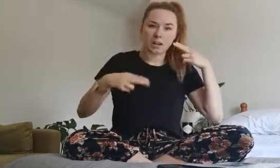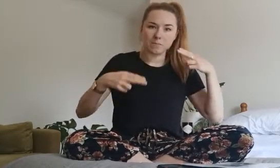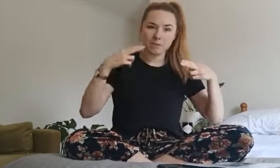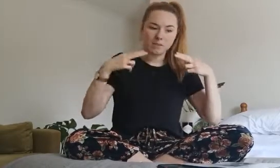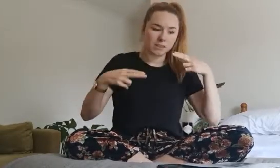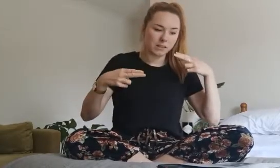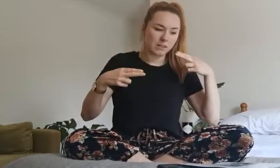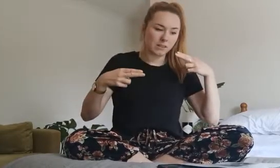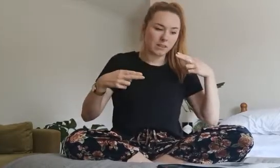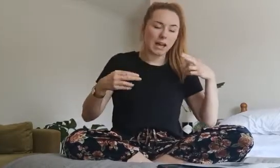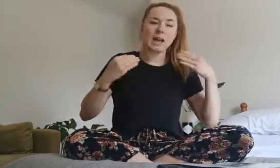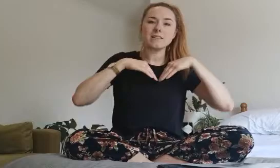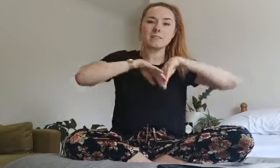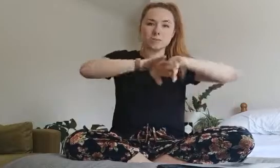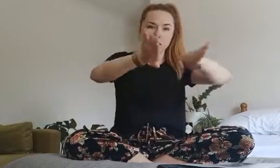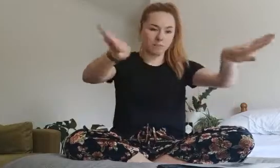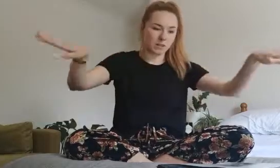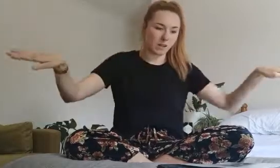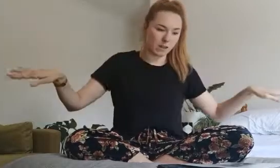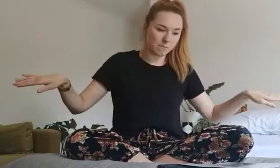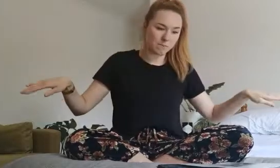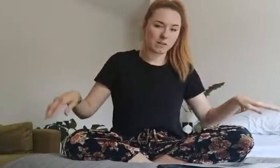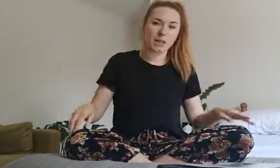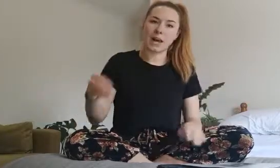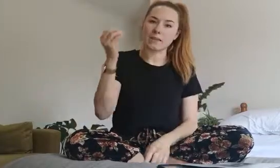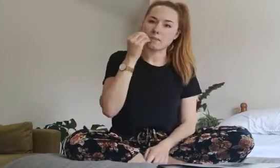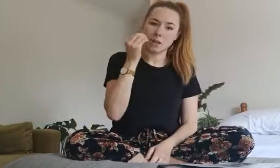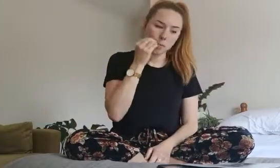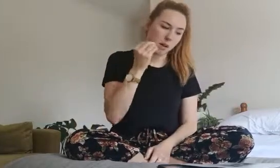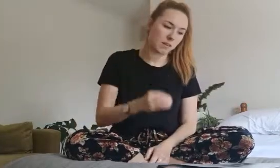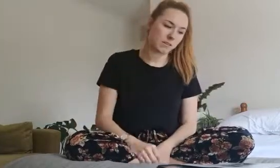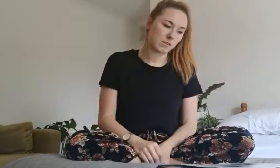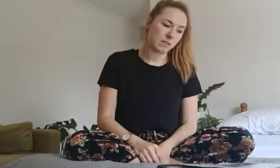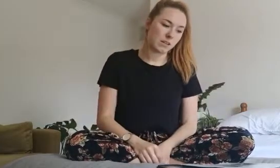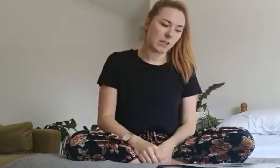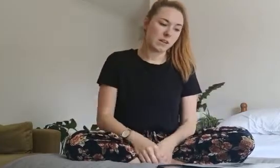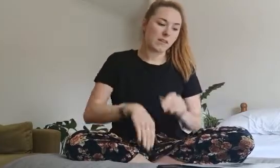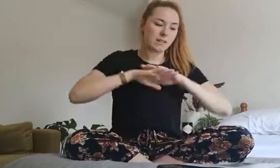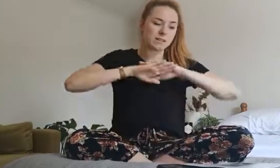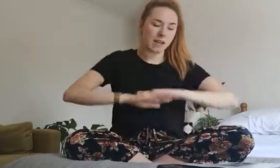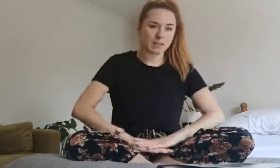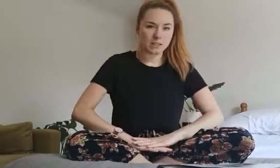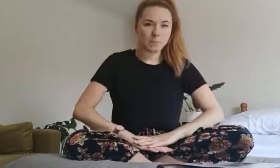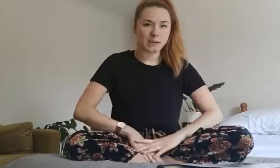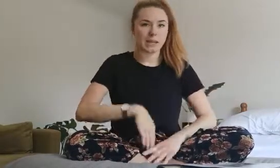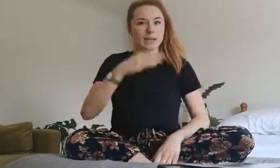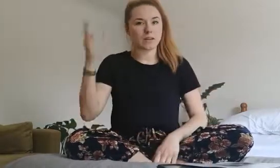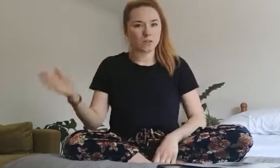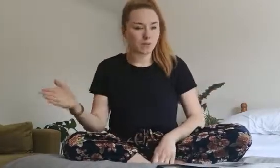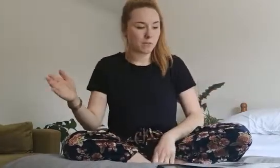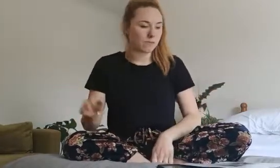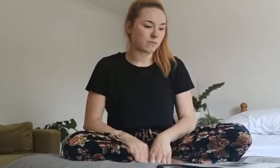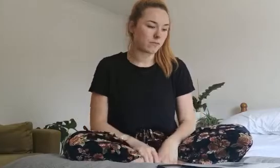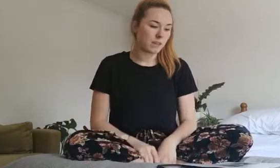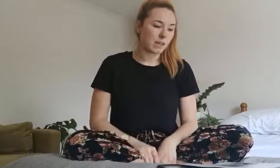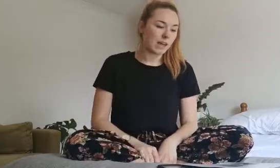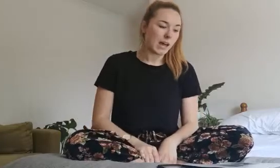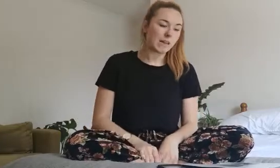lunchtime and swim time and supper. They sat at the beginning of the month and